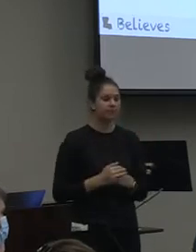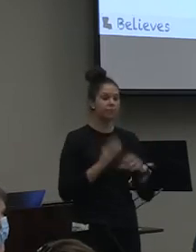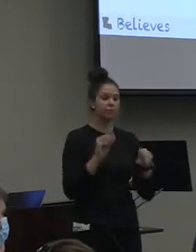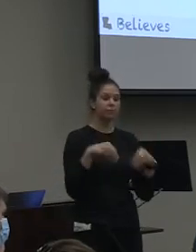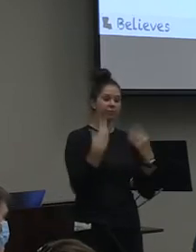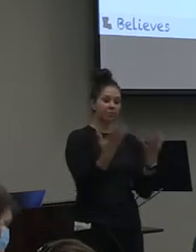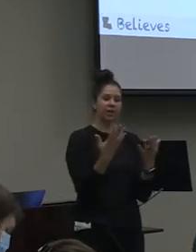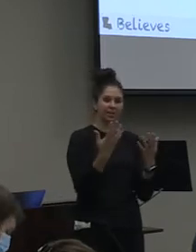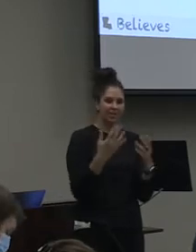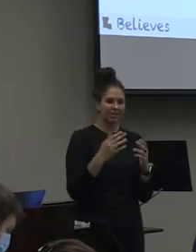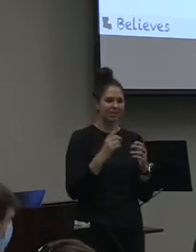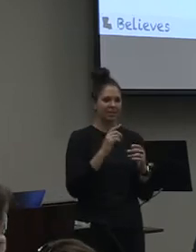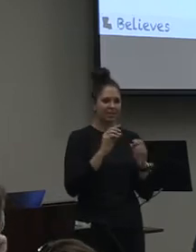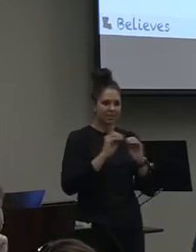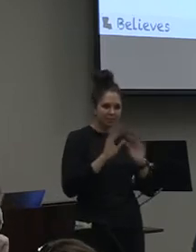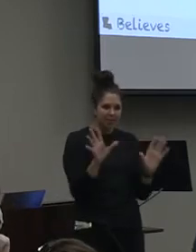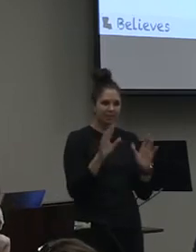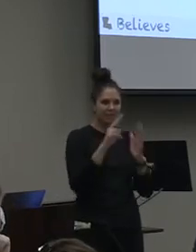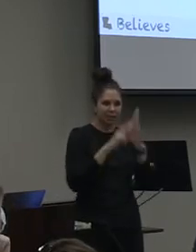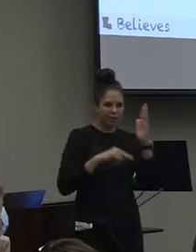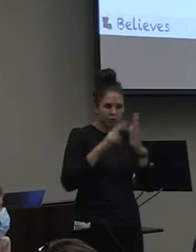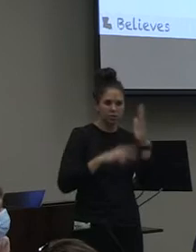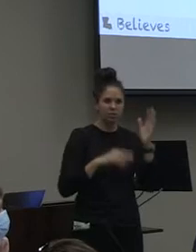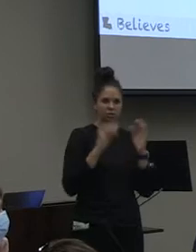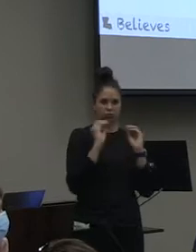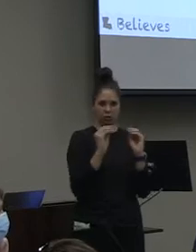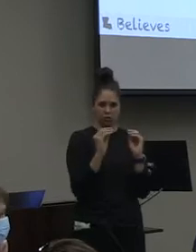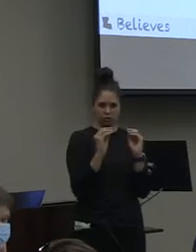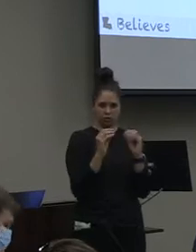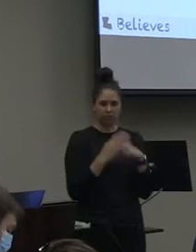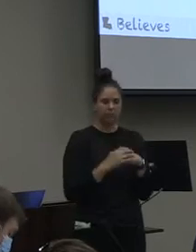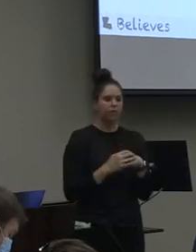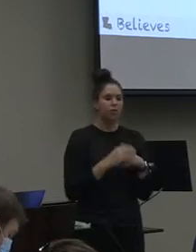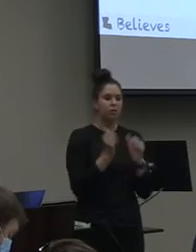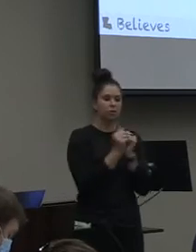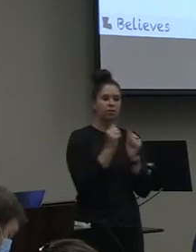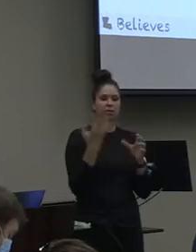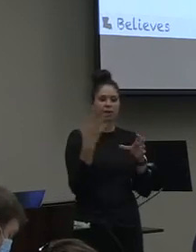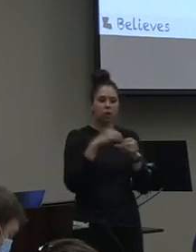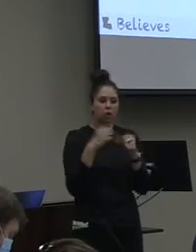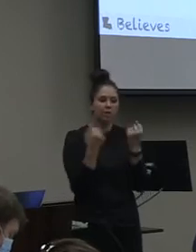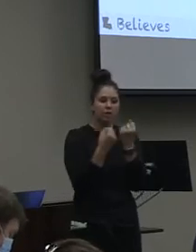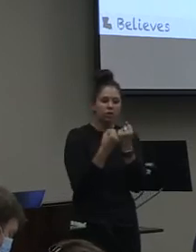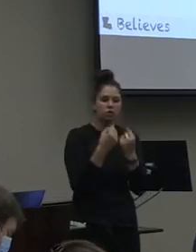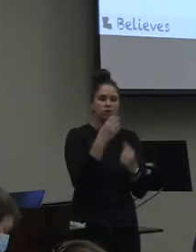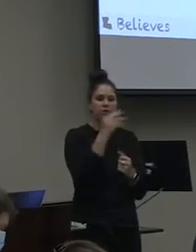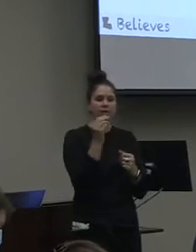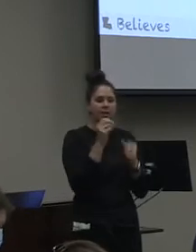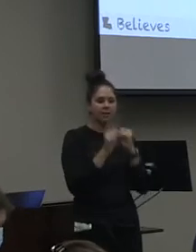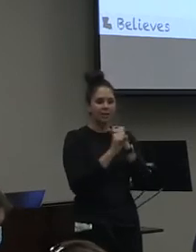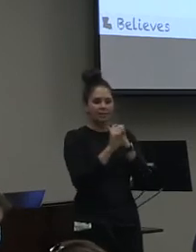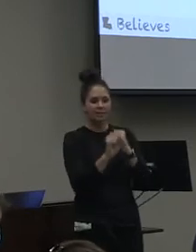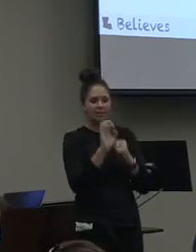Providing explicit literacy instruction along with interventions and extensions.